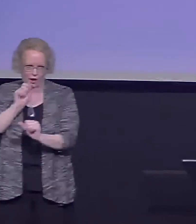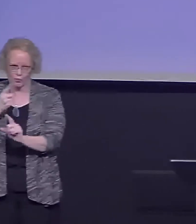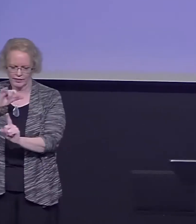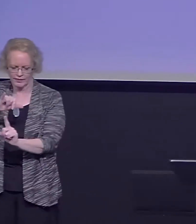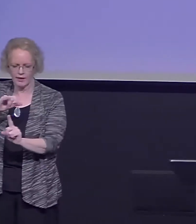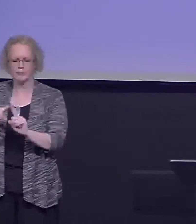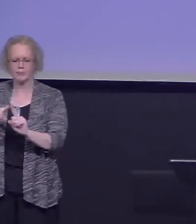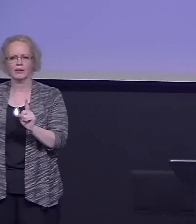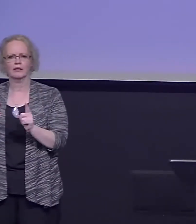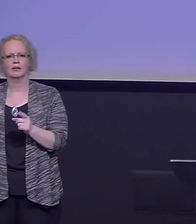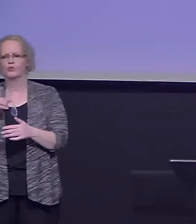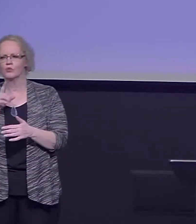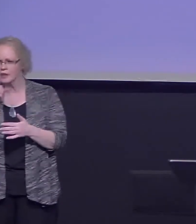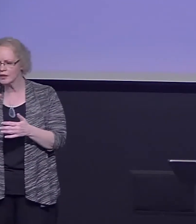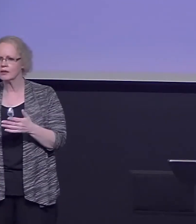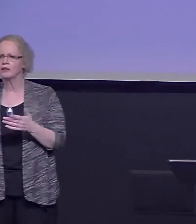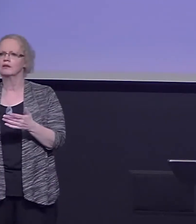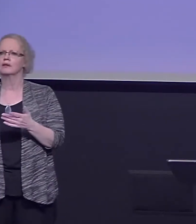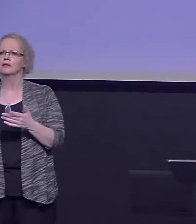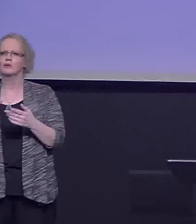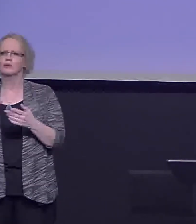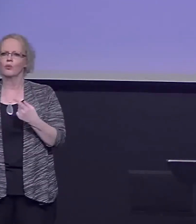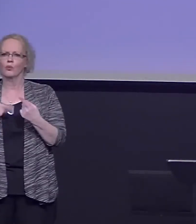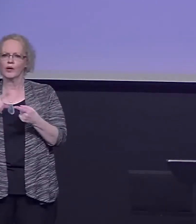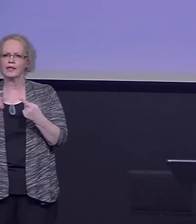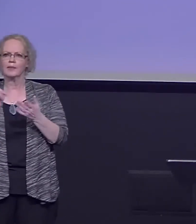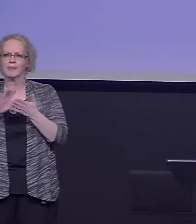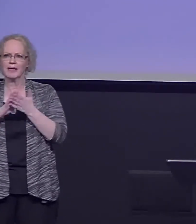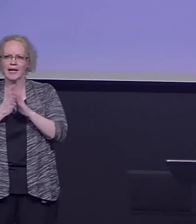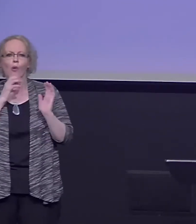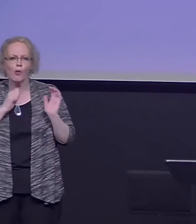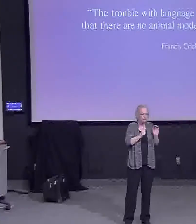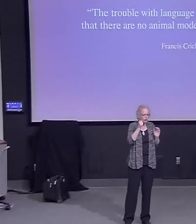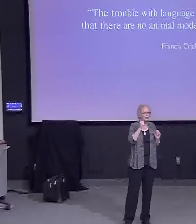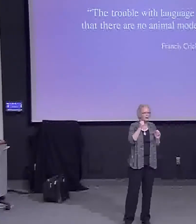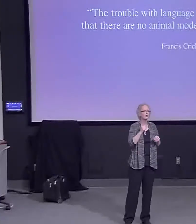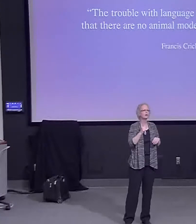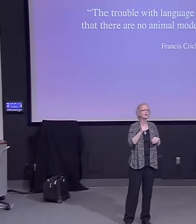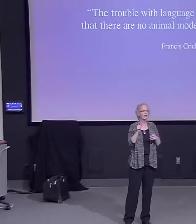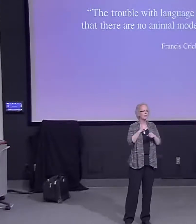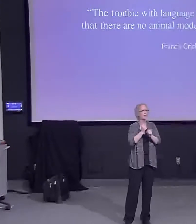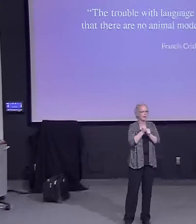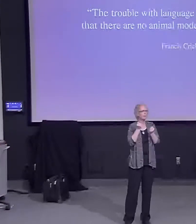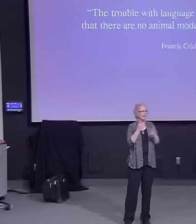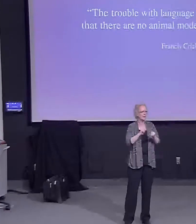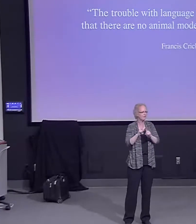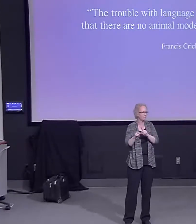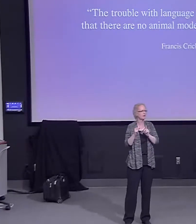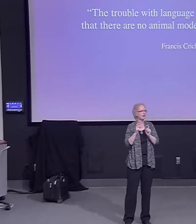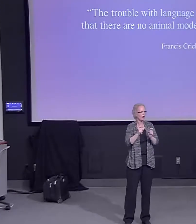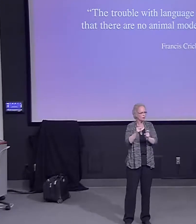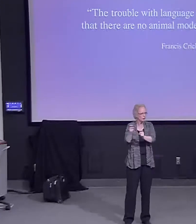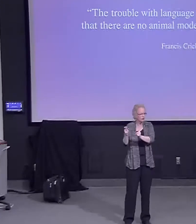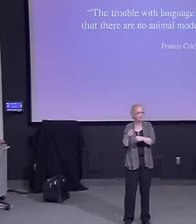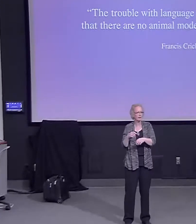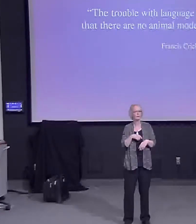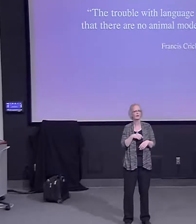of was getting older, and he made a number of ingenious contributions. He talked about sleep and dreams and about